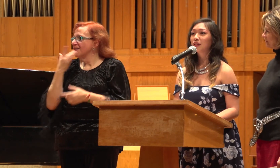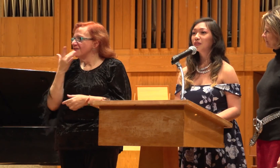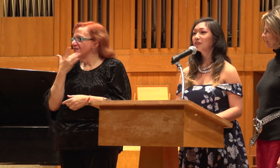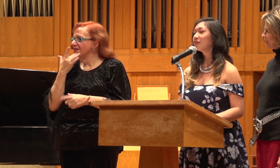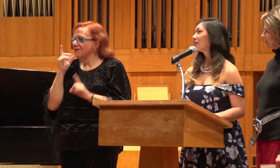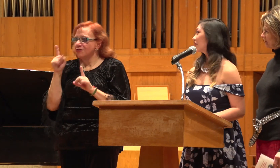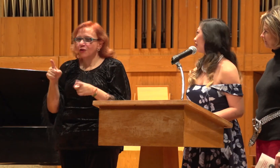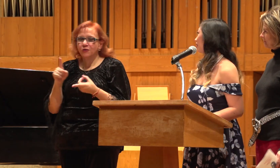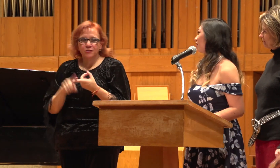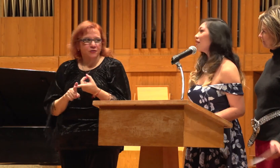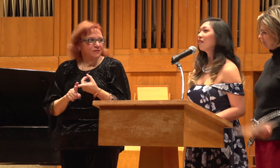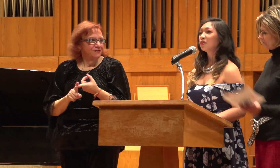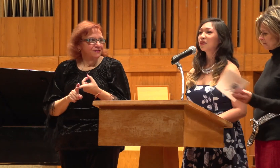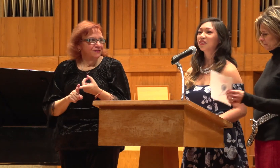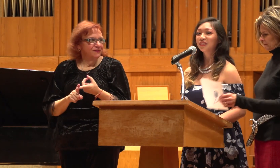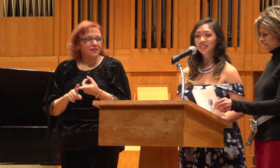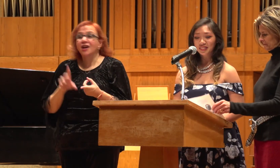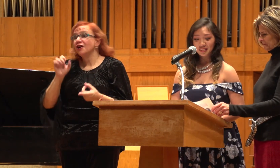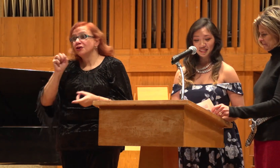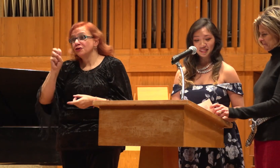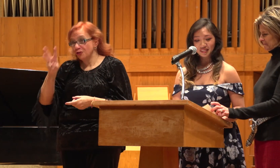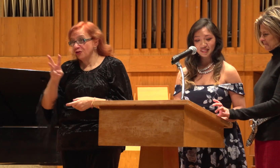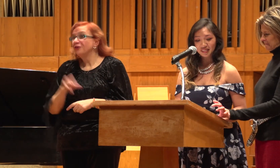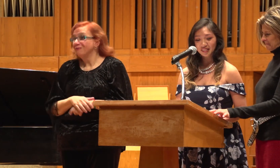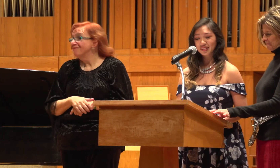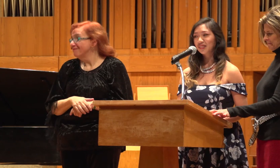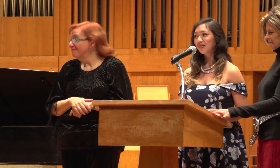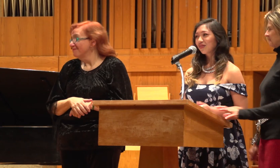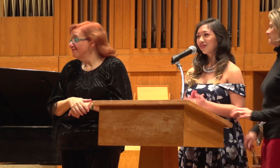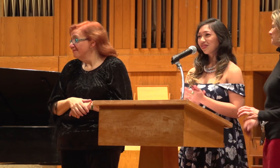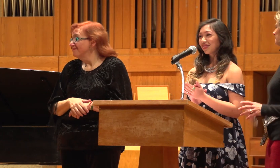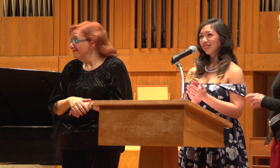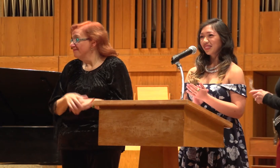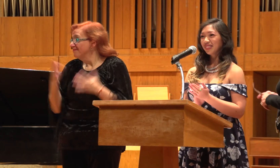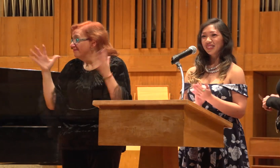goes to Drew.